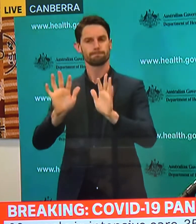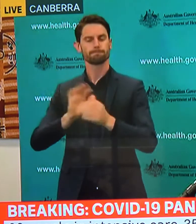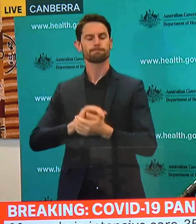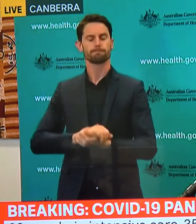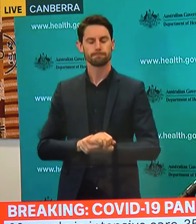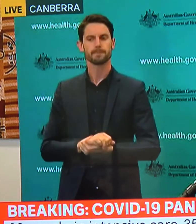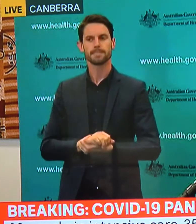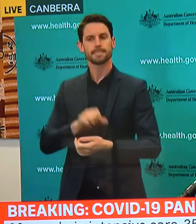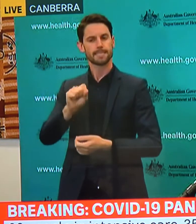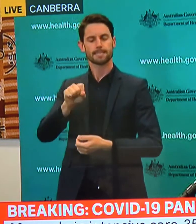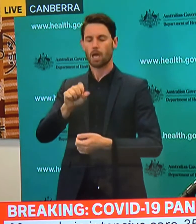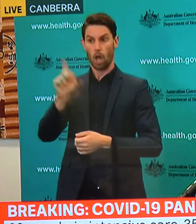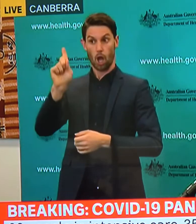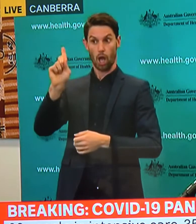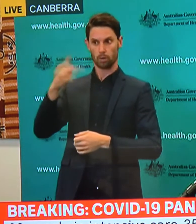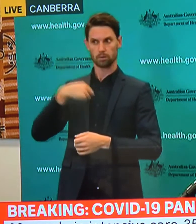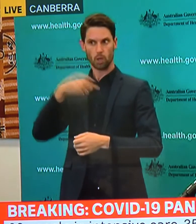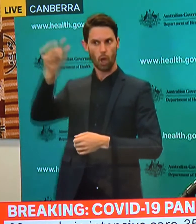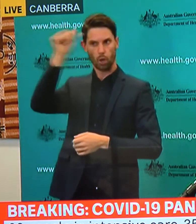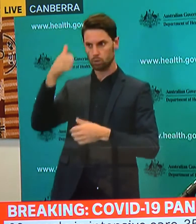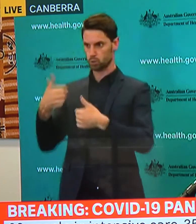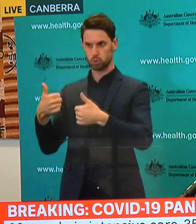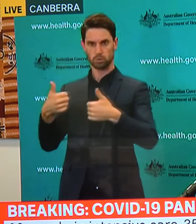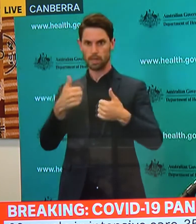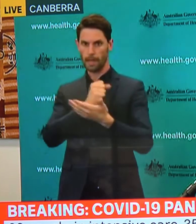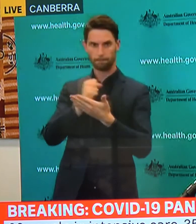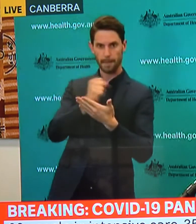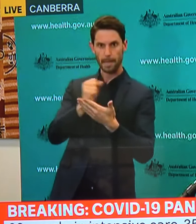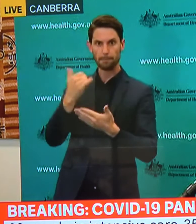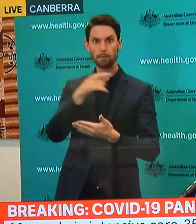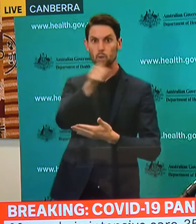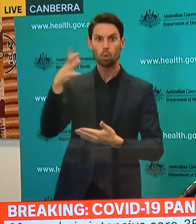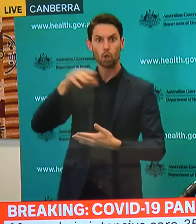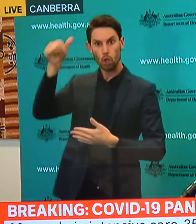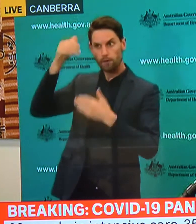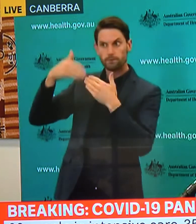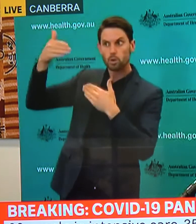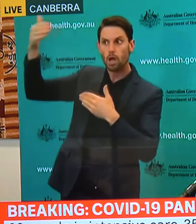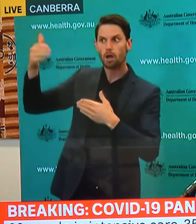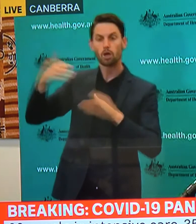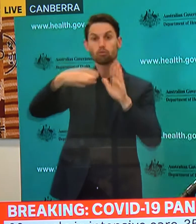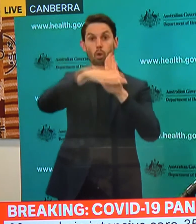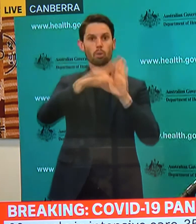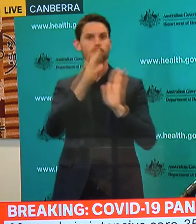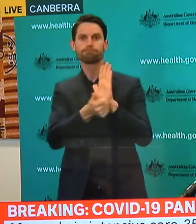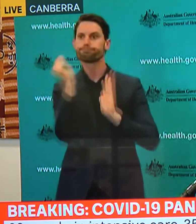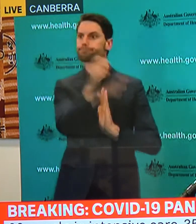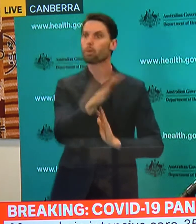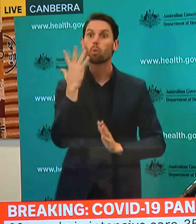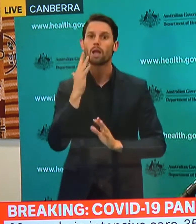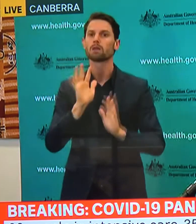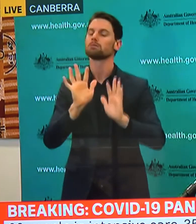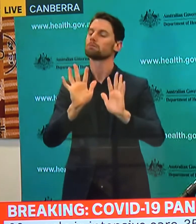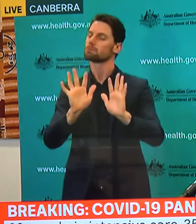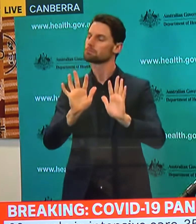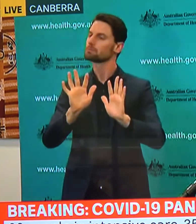on putting the foot on the brake. The next obvious question is when the brake could be released. These would be difficult